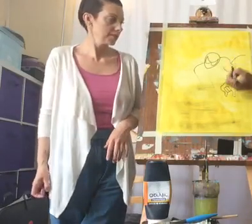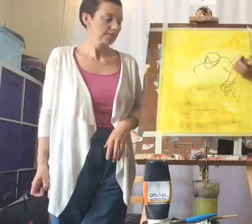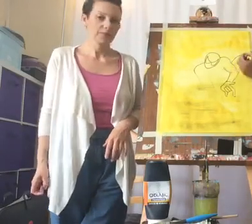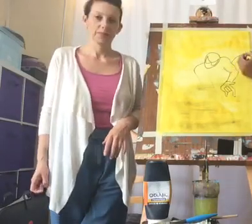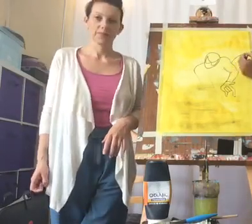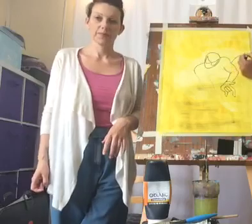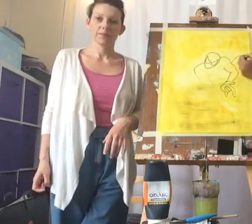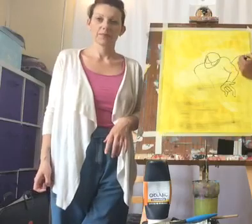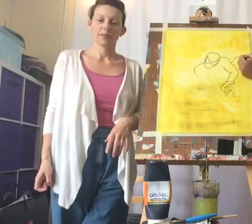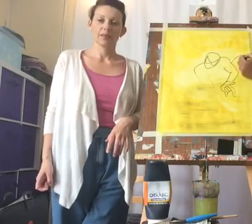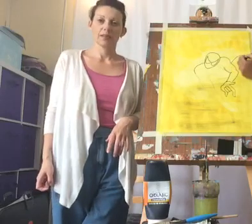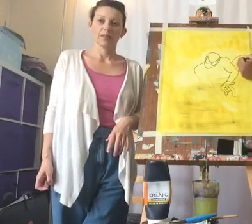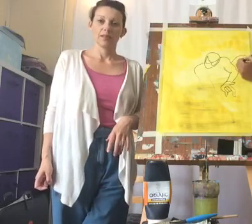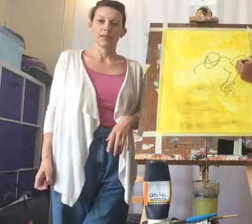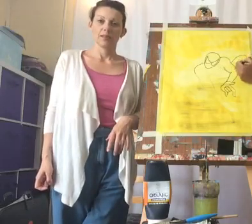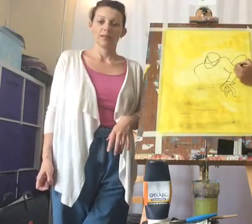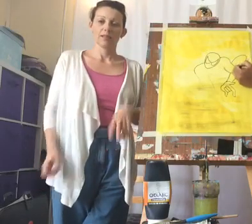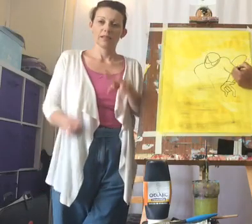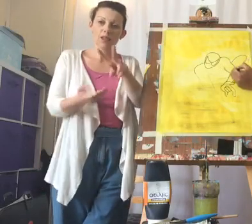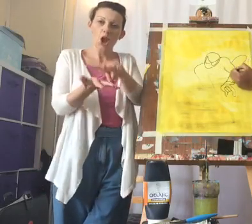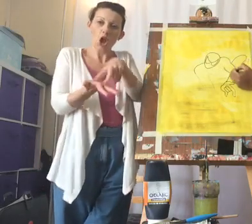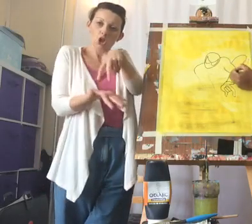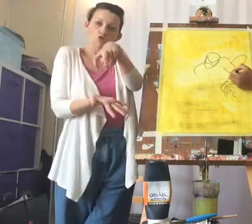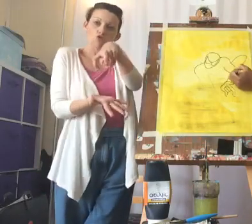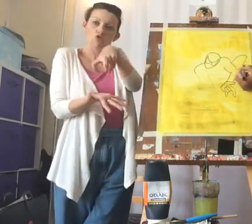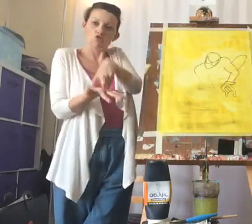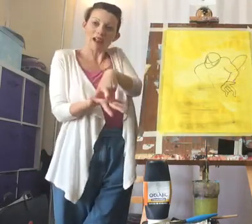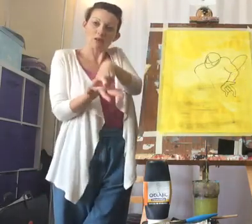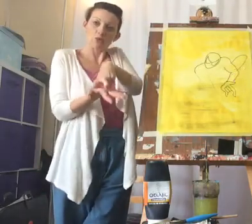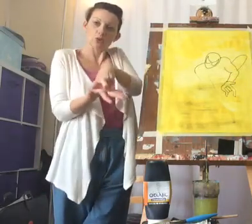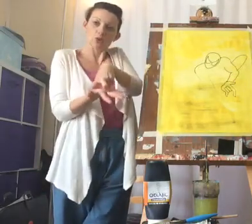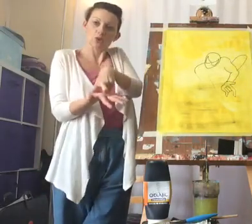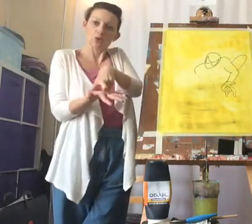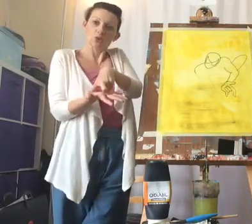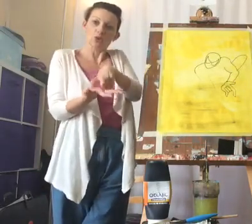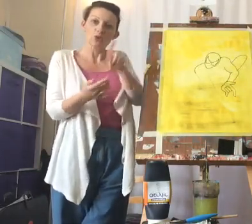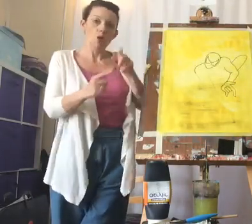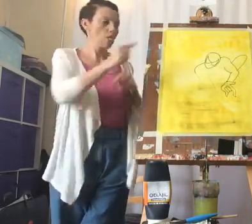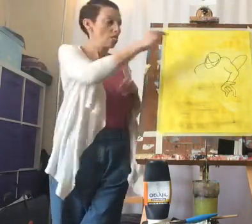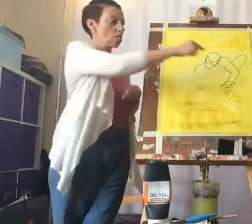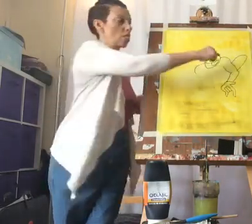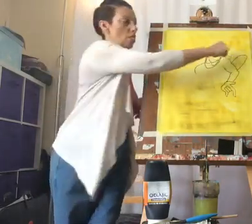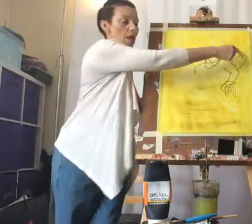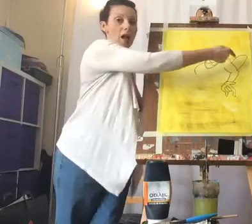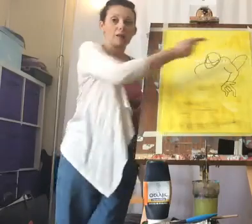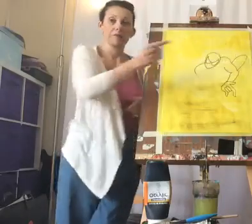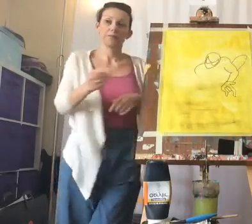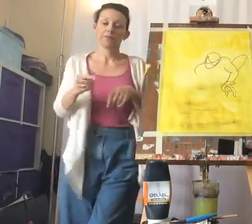think I'm doing, that's his thigh, so it's like a big fat sausage like that.